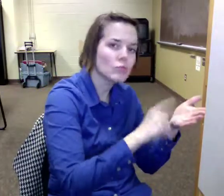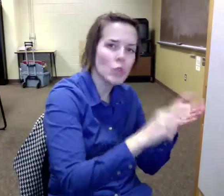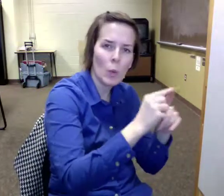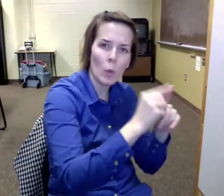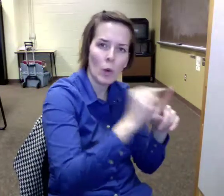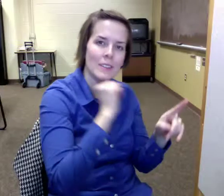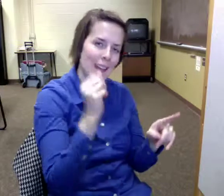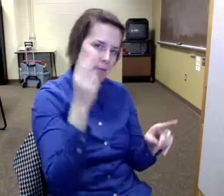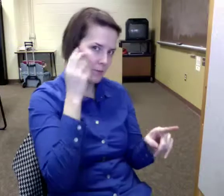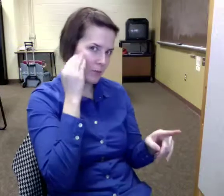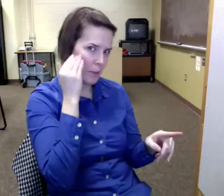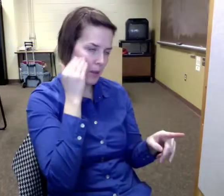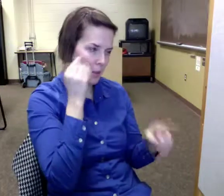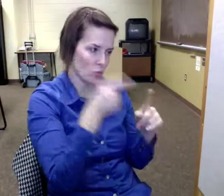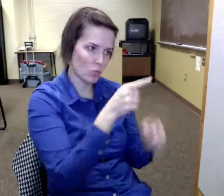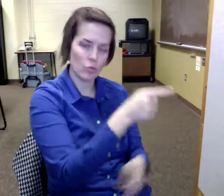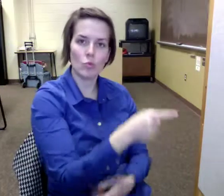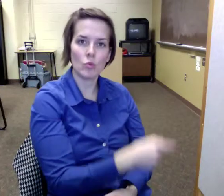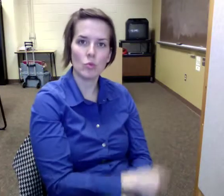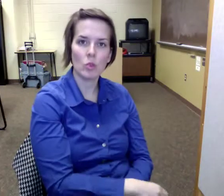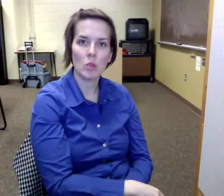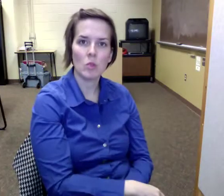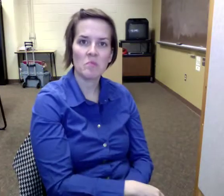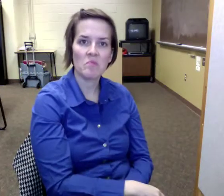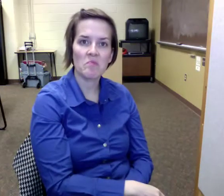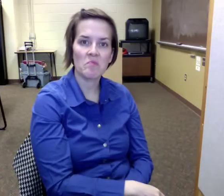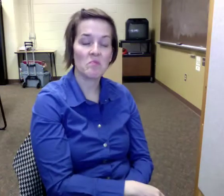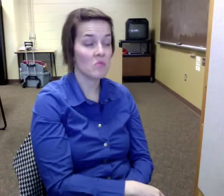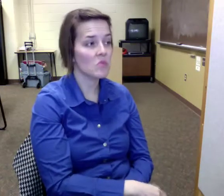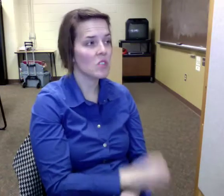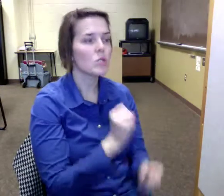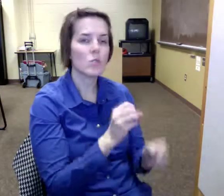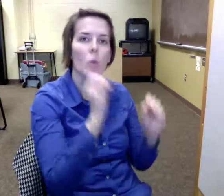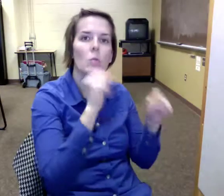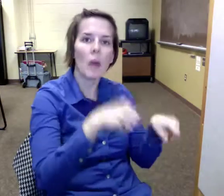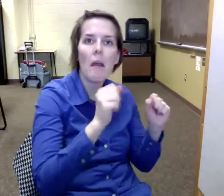in a more scholarly literature, you understand the language. You're comfortable with what you're doing.